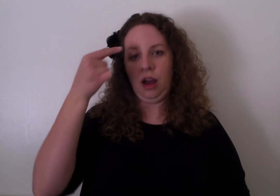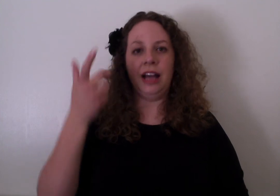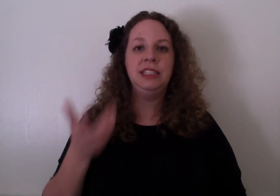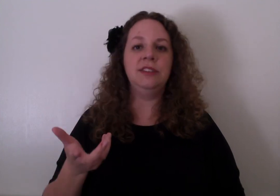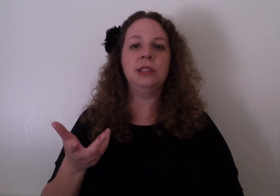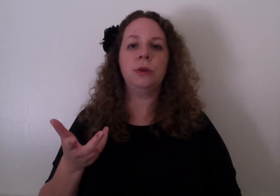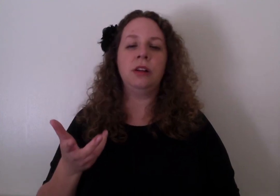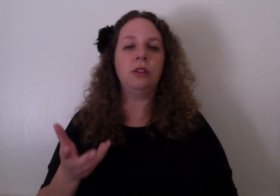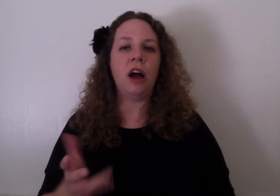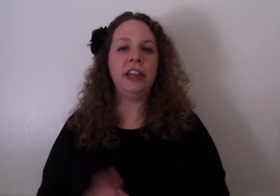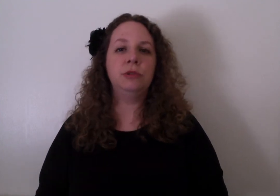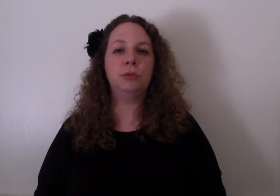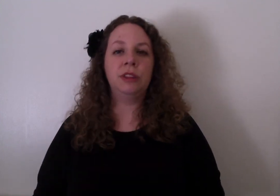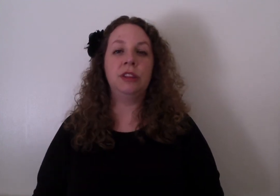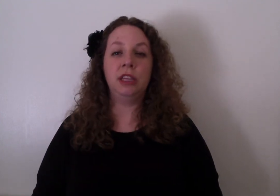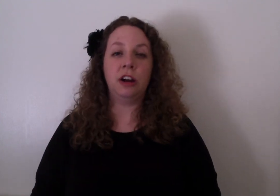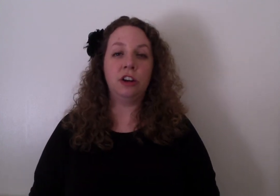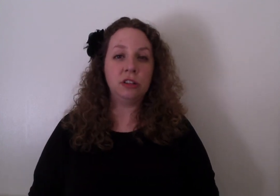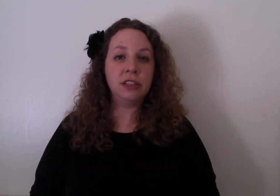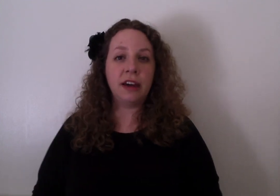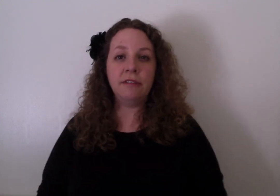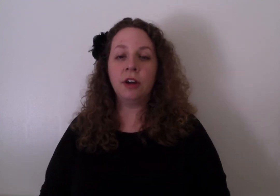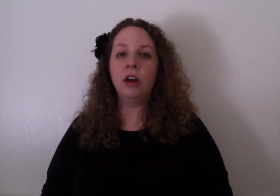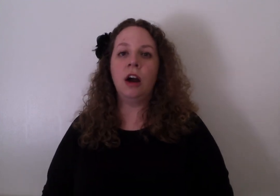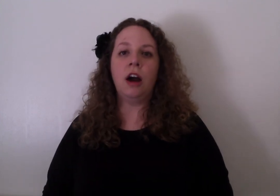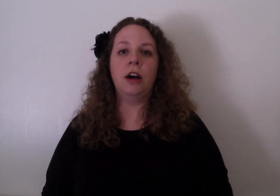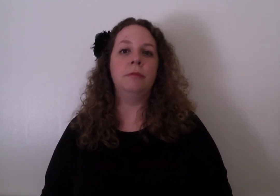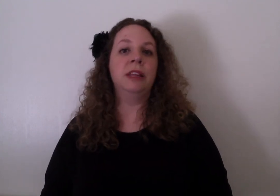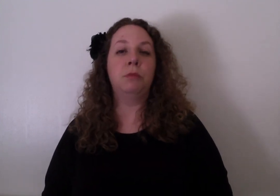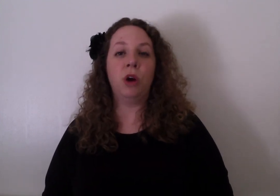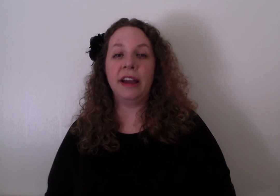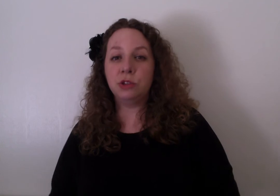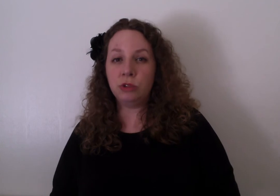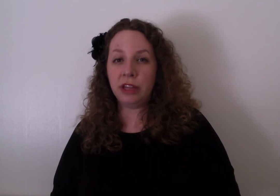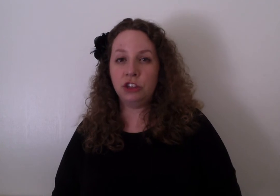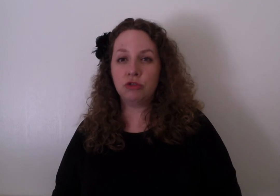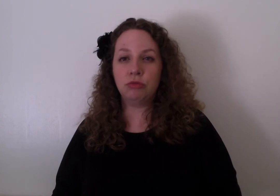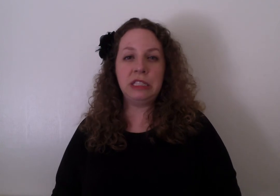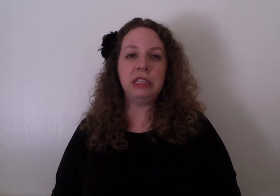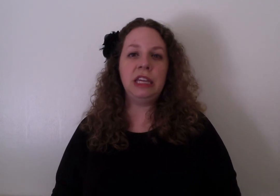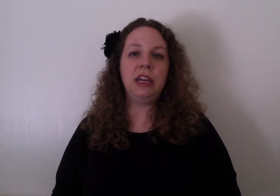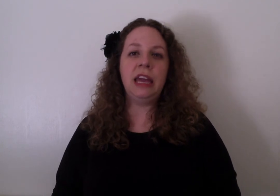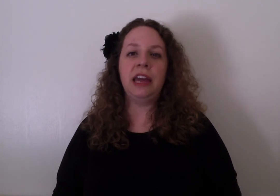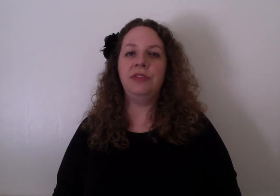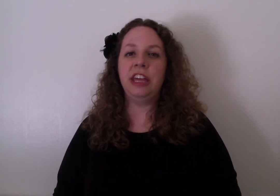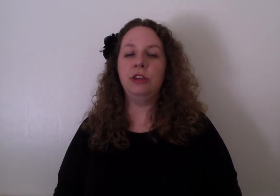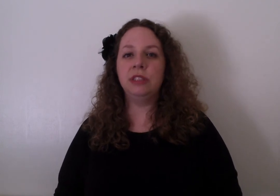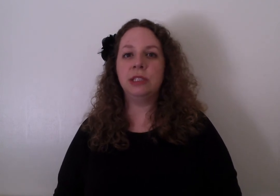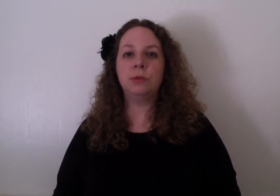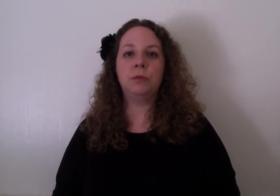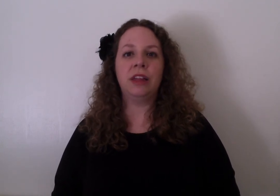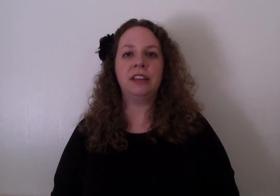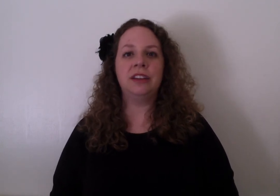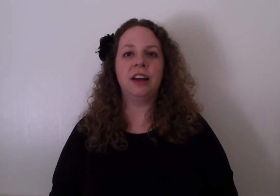I see this one a lot used with the younger deaf. Like more high school age recently, and they use this one more like duh,